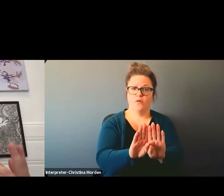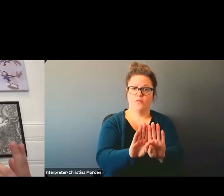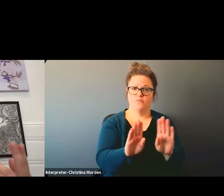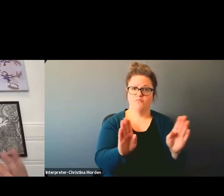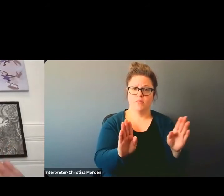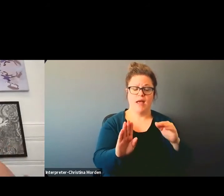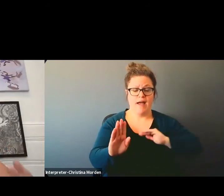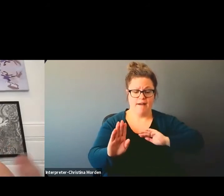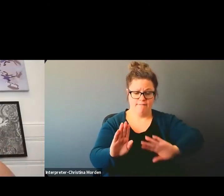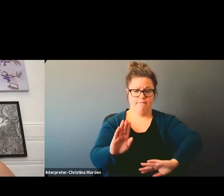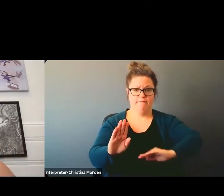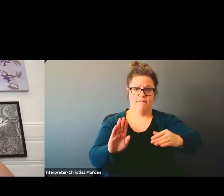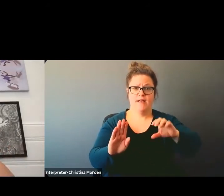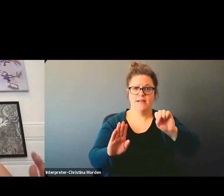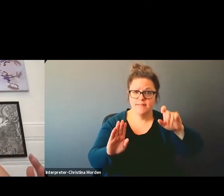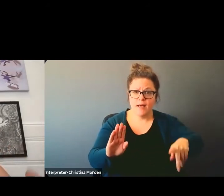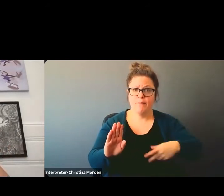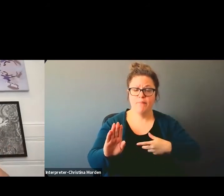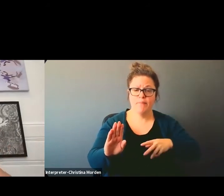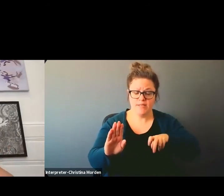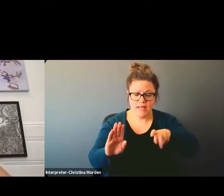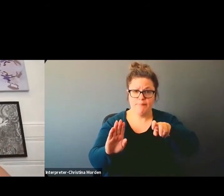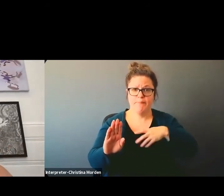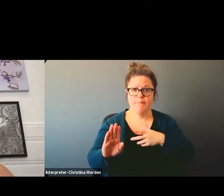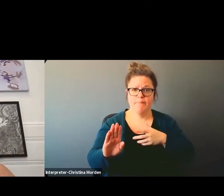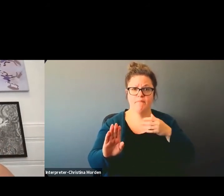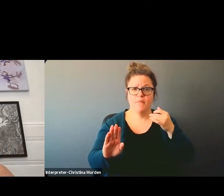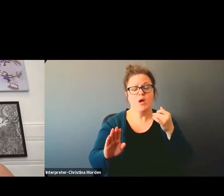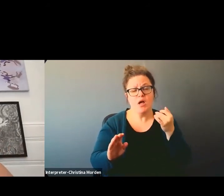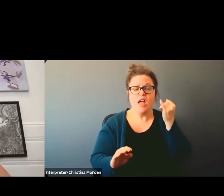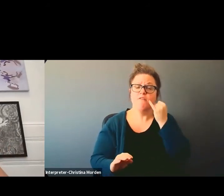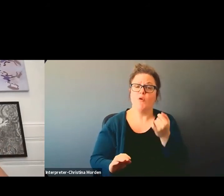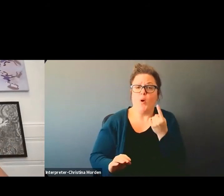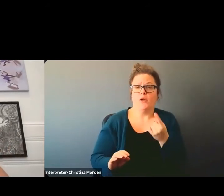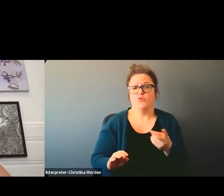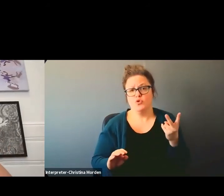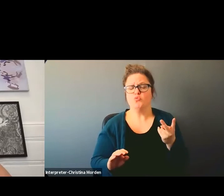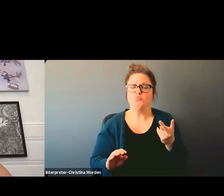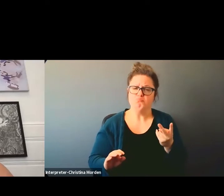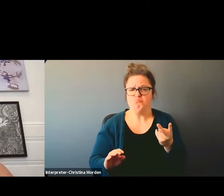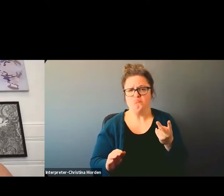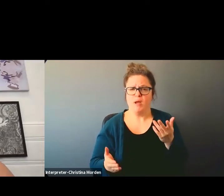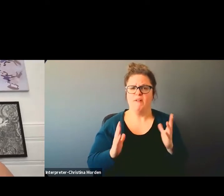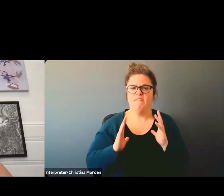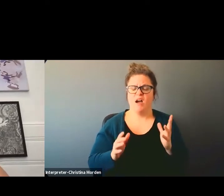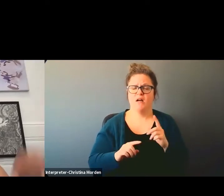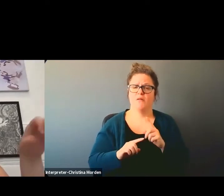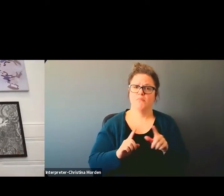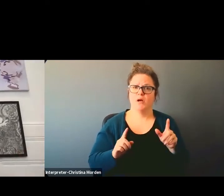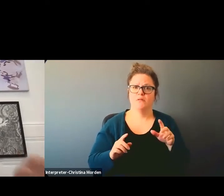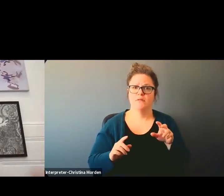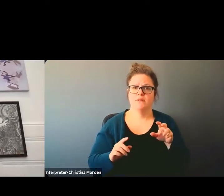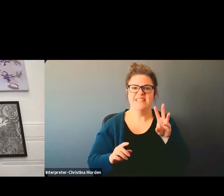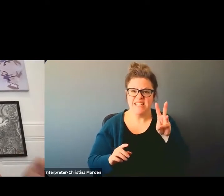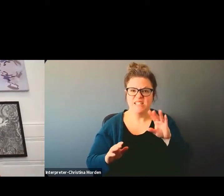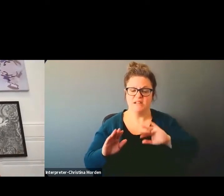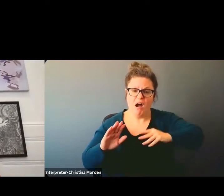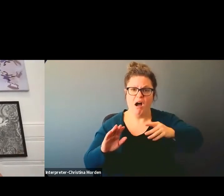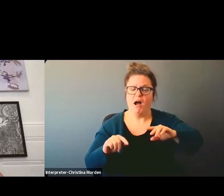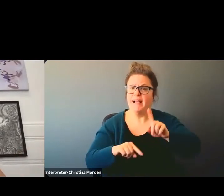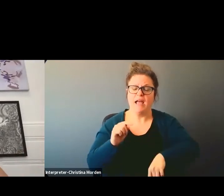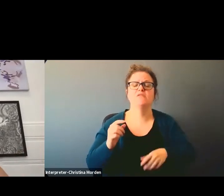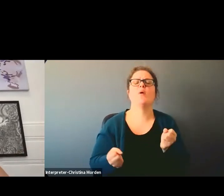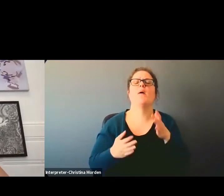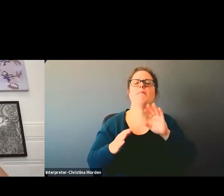there is a step, how many? Because some people can do 1 or 2 steps, but they might not be able to do 6 or 8. Is there a